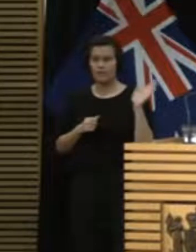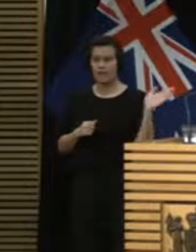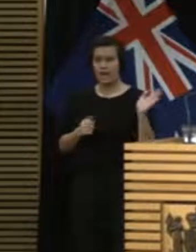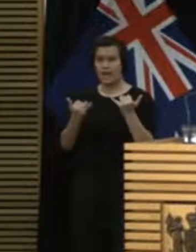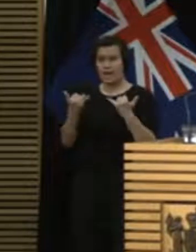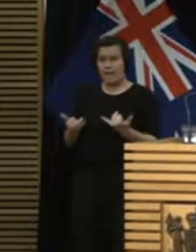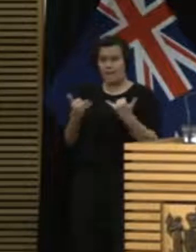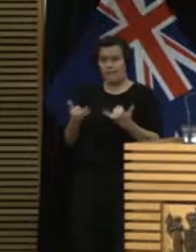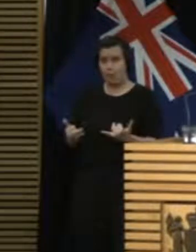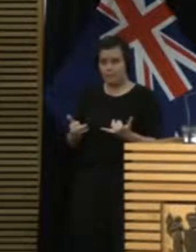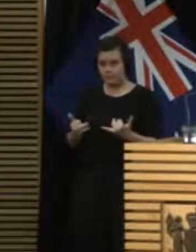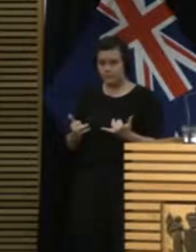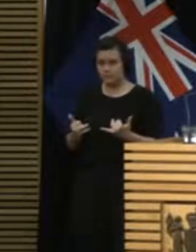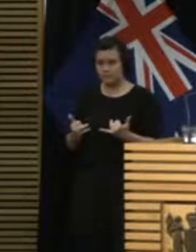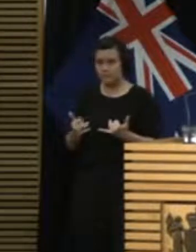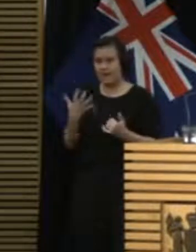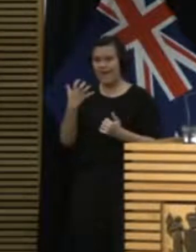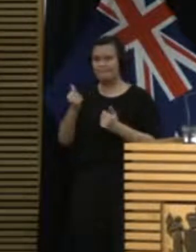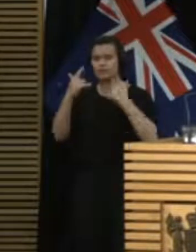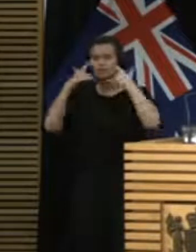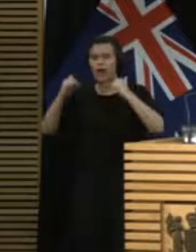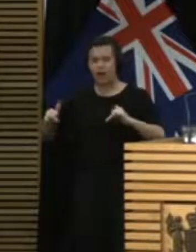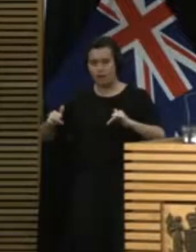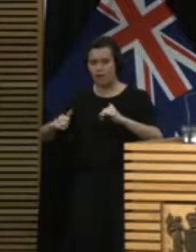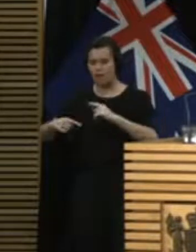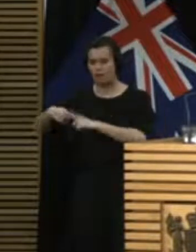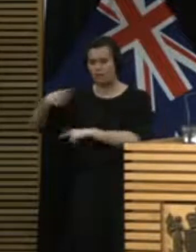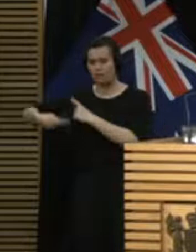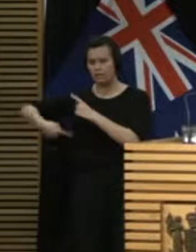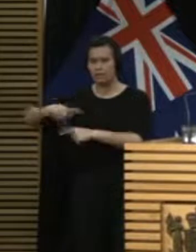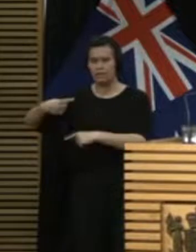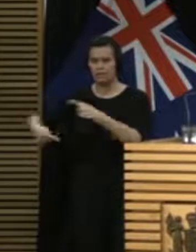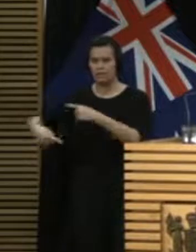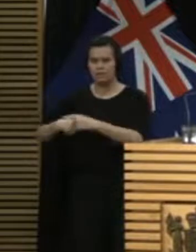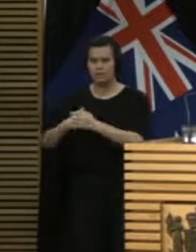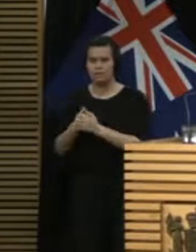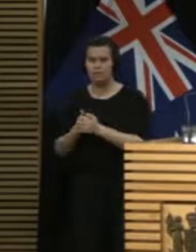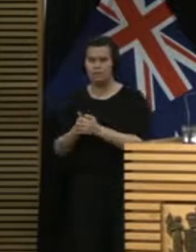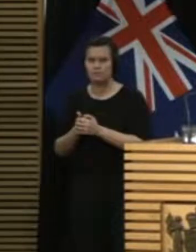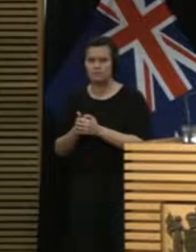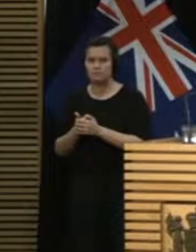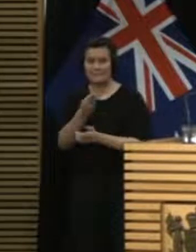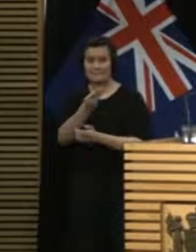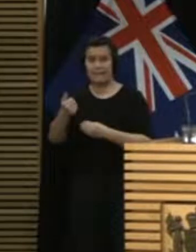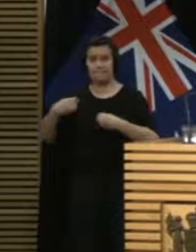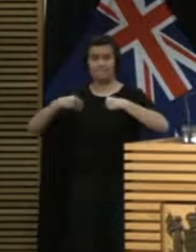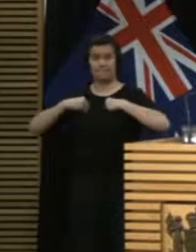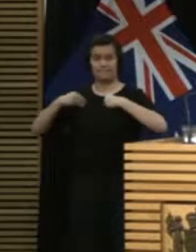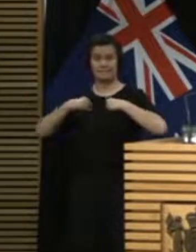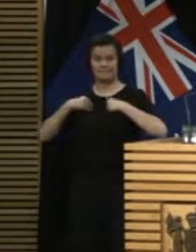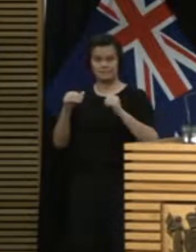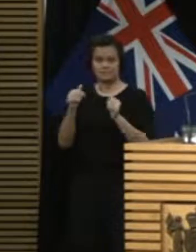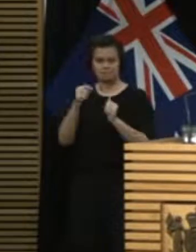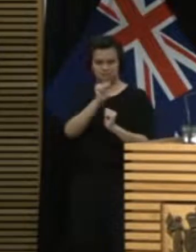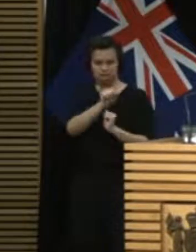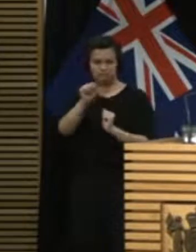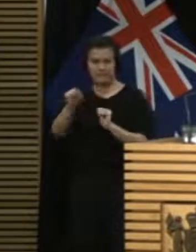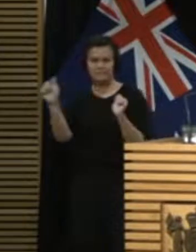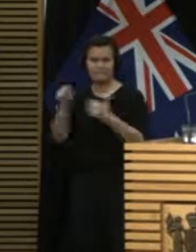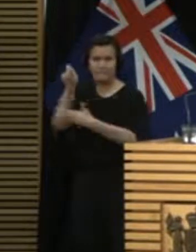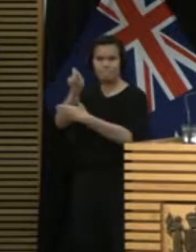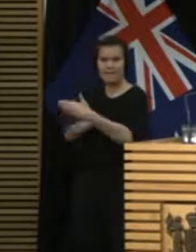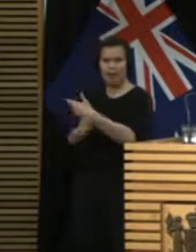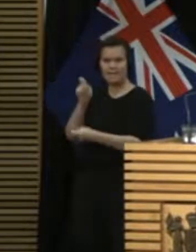number of businesses, and I know that there are also some businesses who have imported several 100,000 of the tests that they're quite keen to use. So